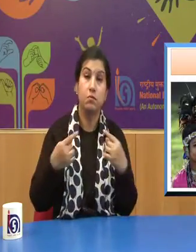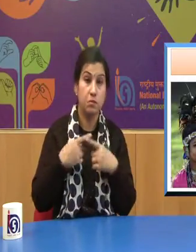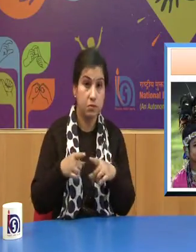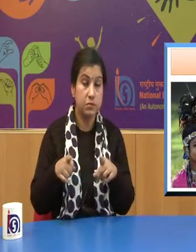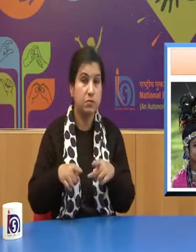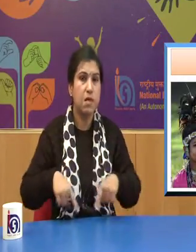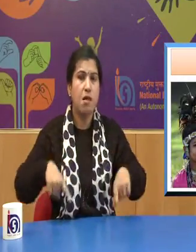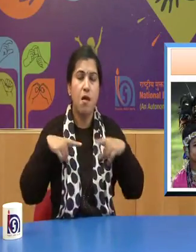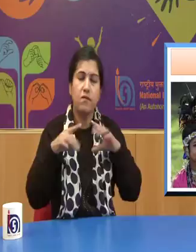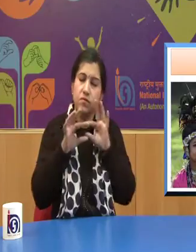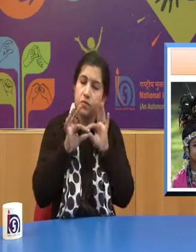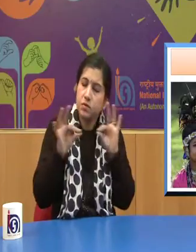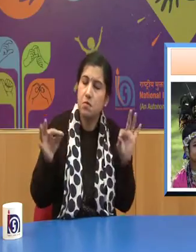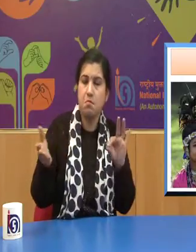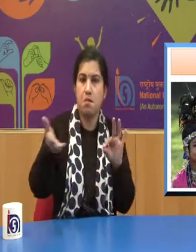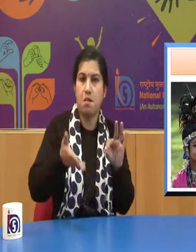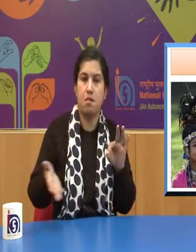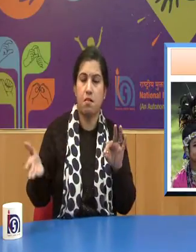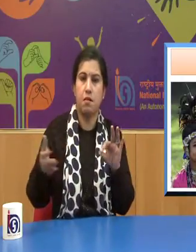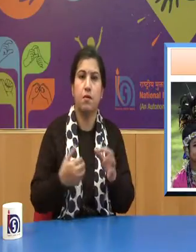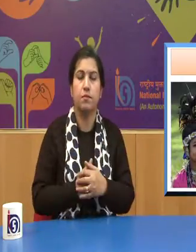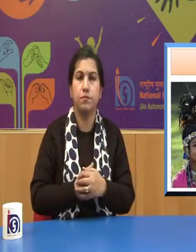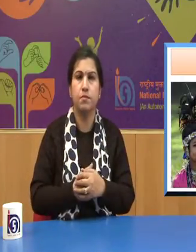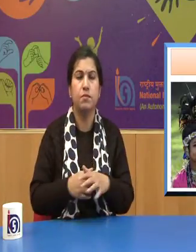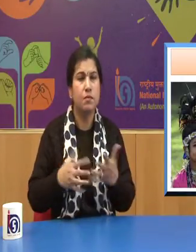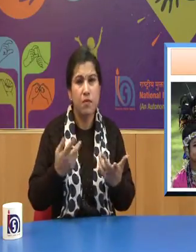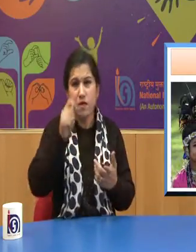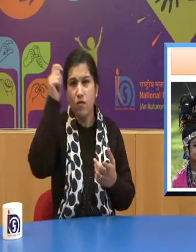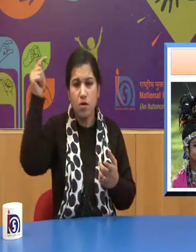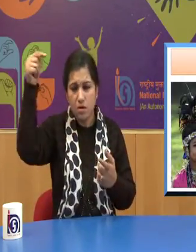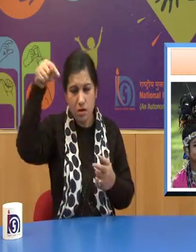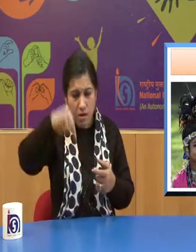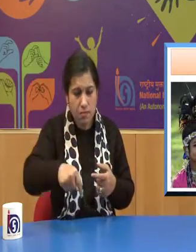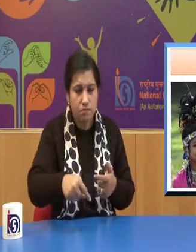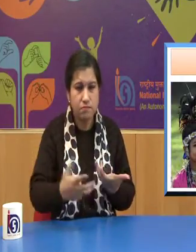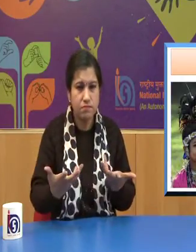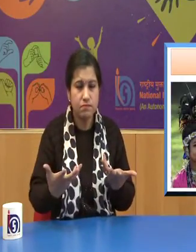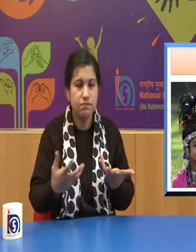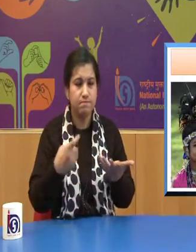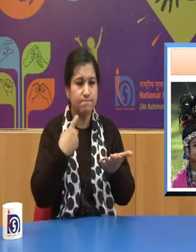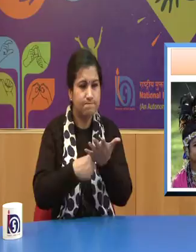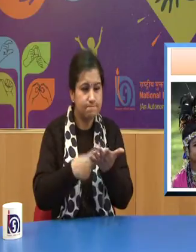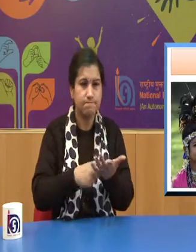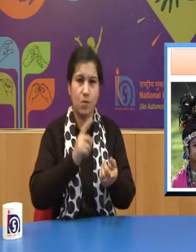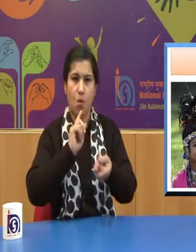However, the simple life of these people were disturbed by the foreign rule.